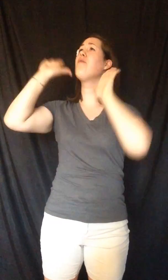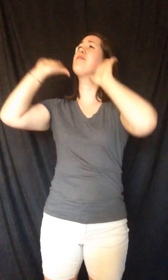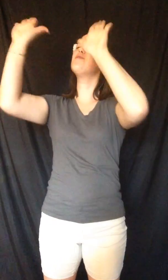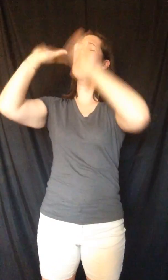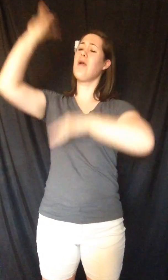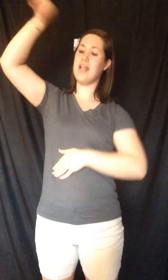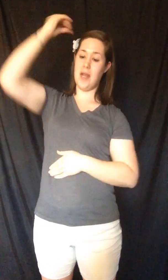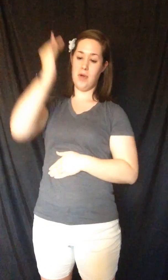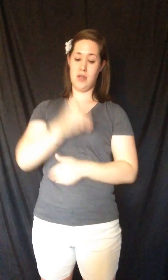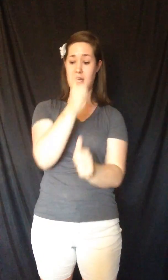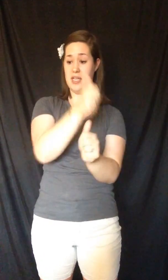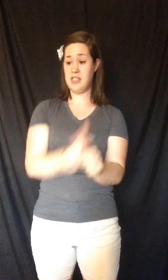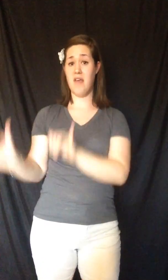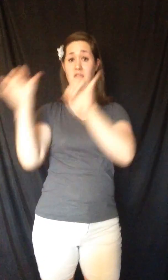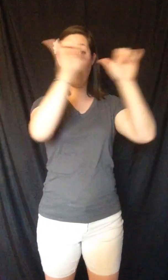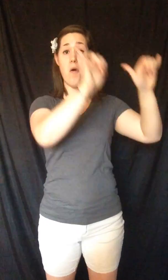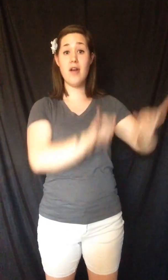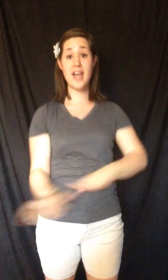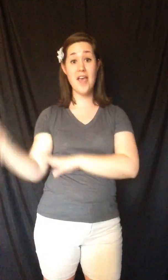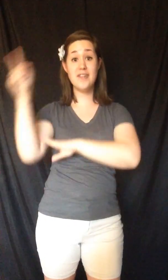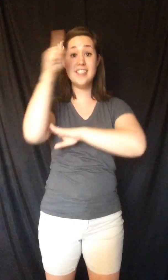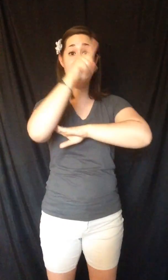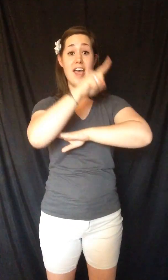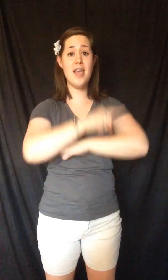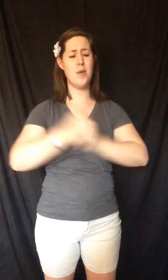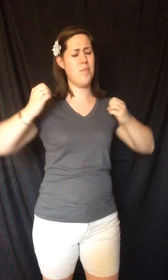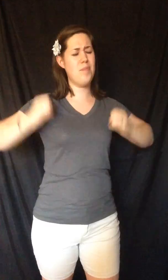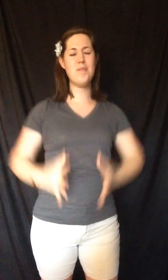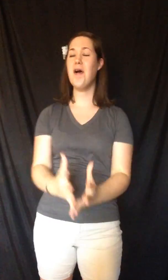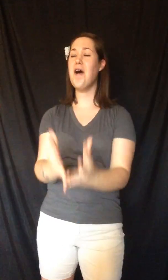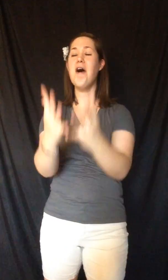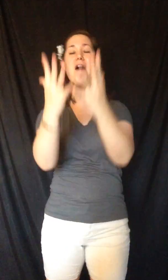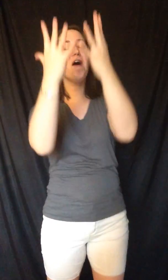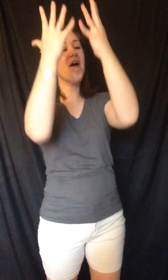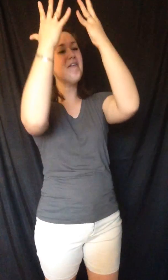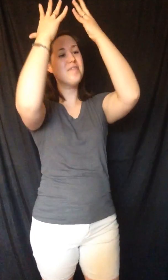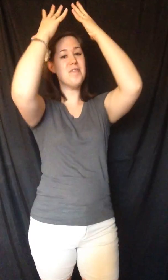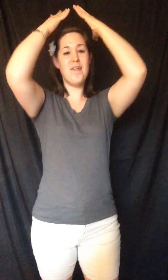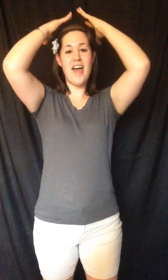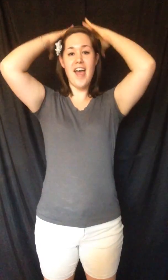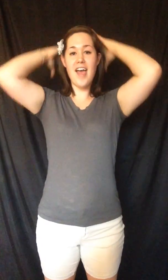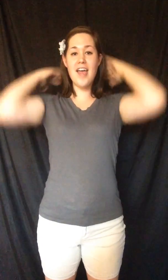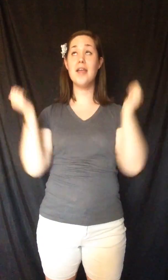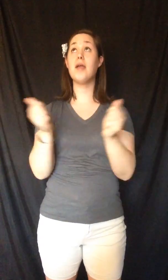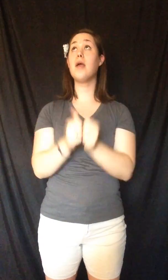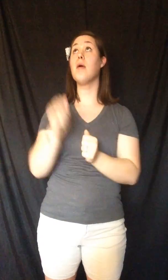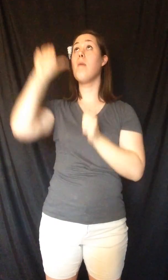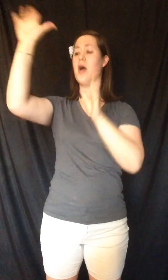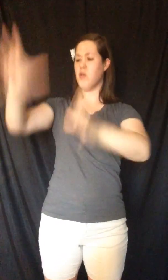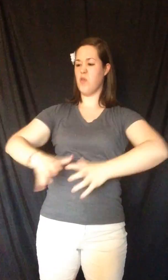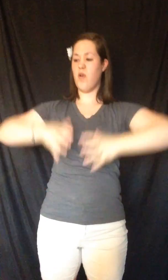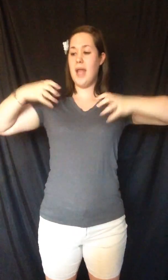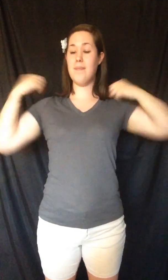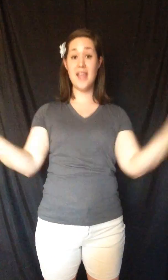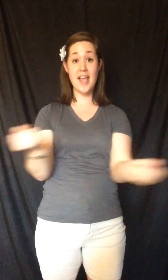your extraordinary grace, every ordinary day. Blown away by your great big